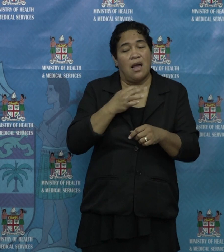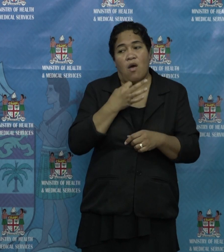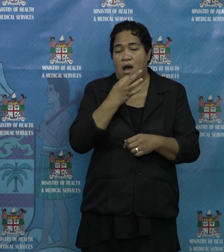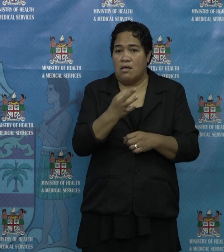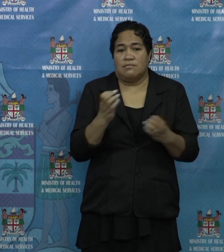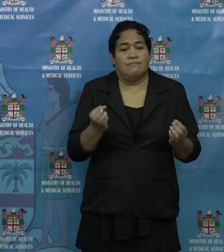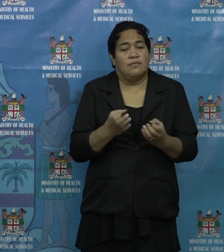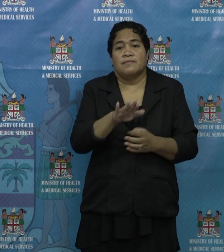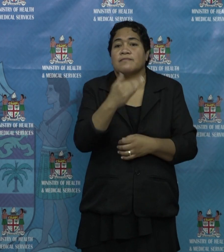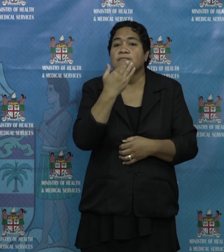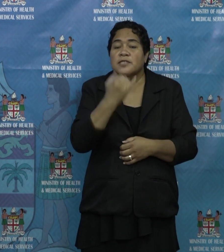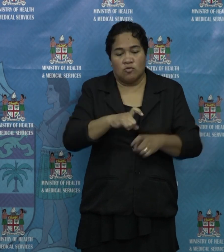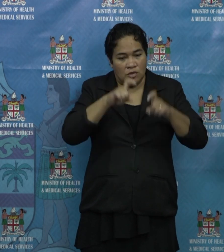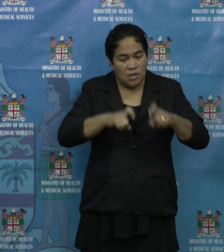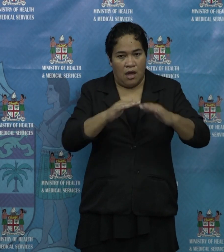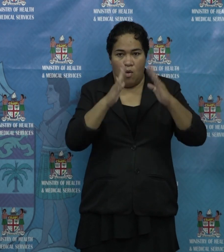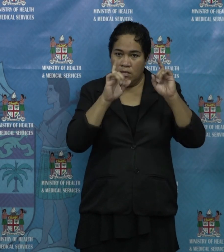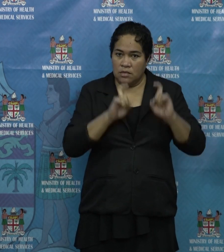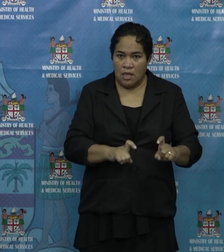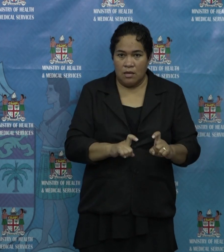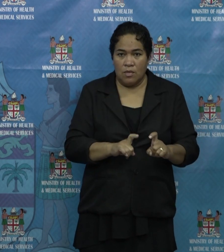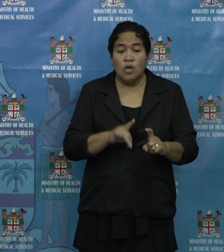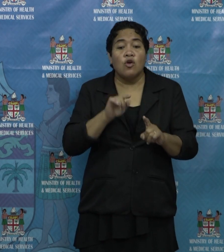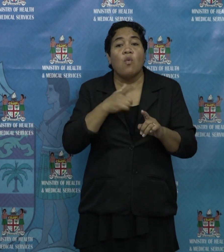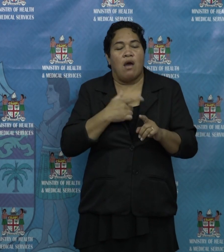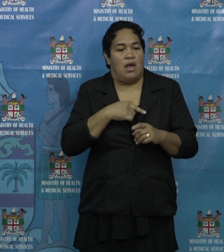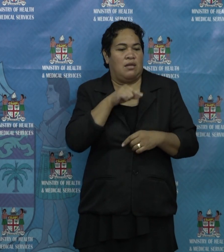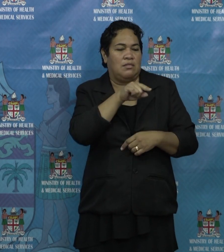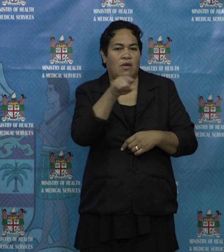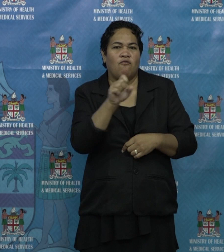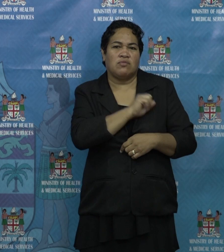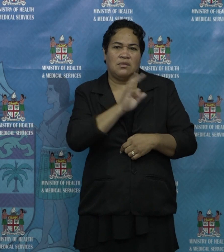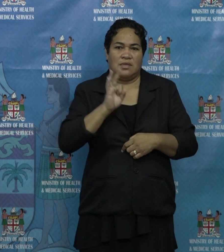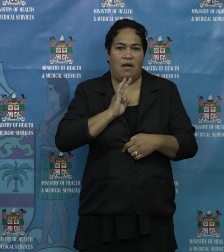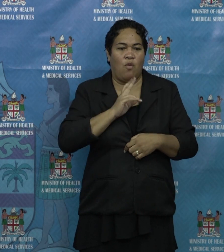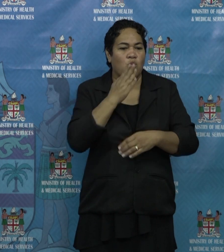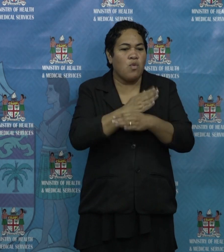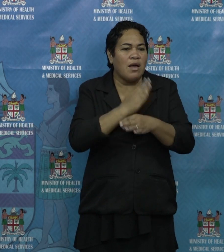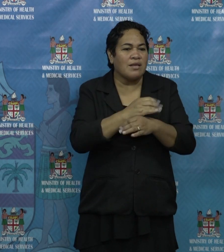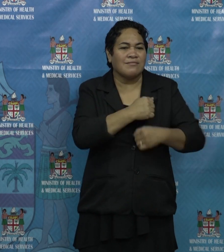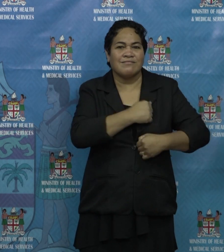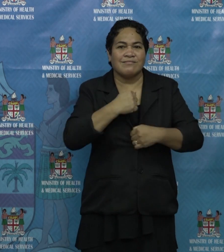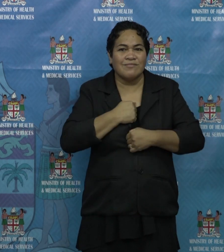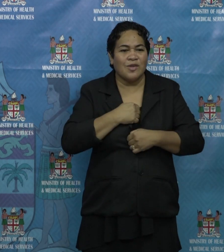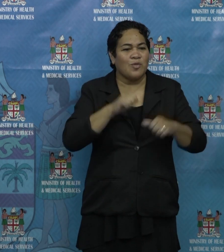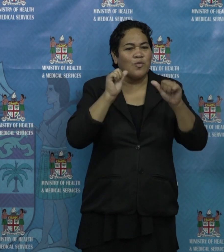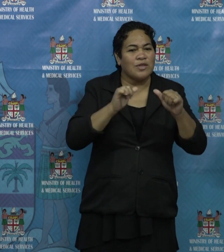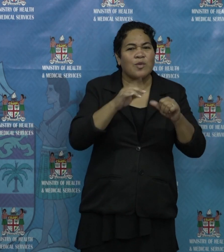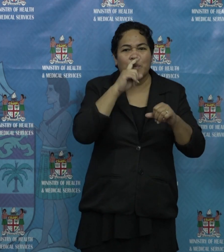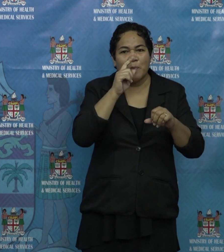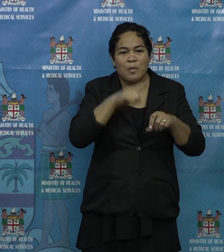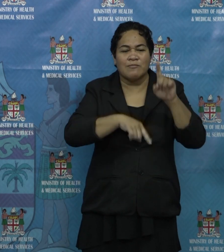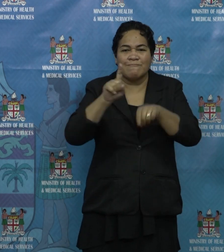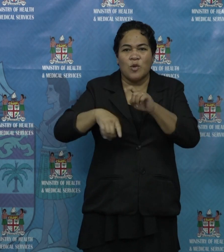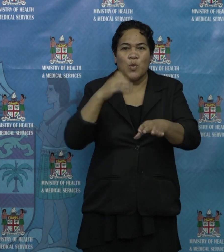Home is where heroes manning the hospitals, health centers, guarding containment area borders, running tests at CDC and